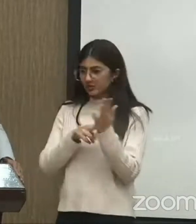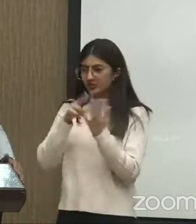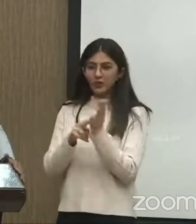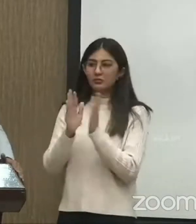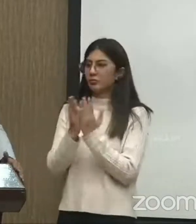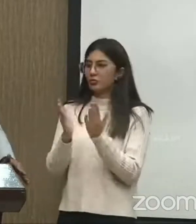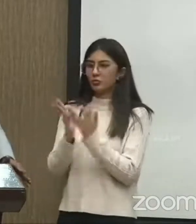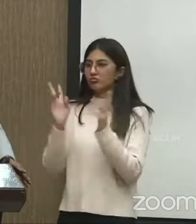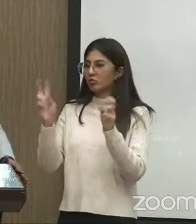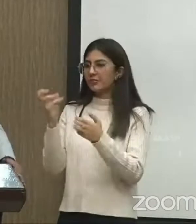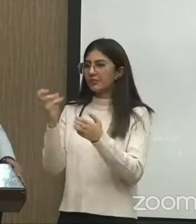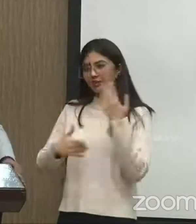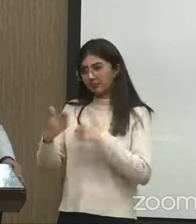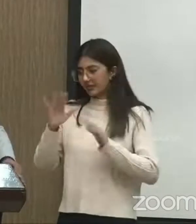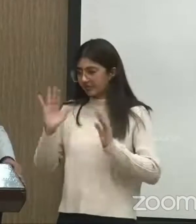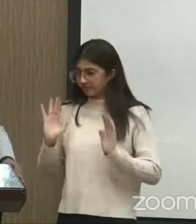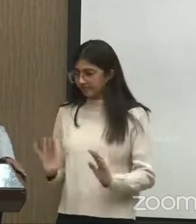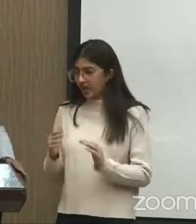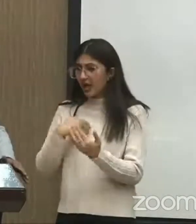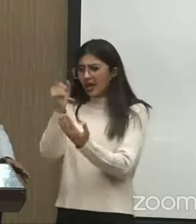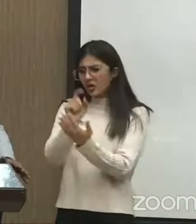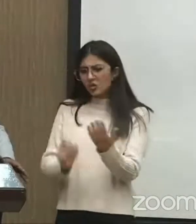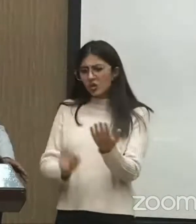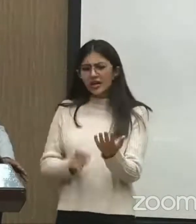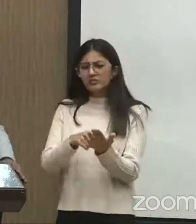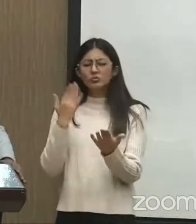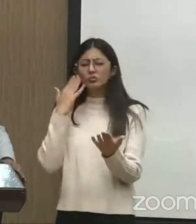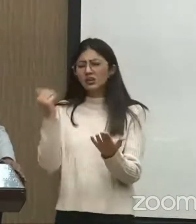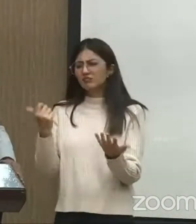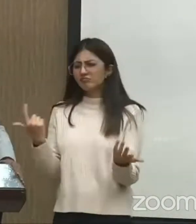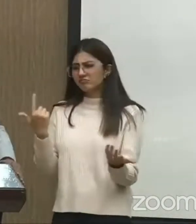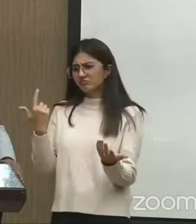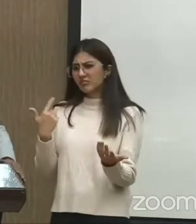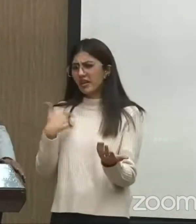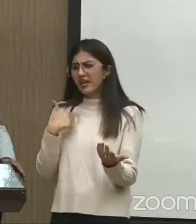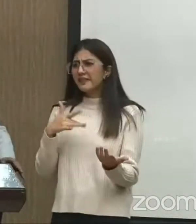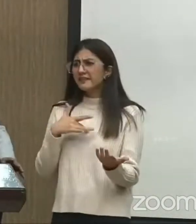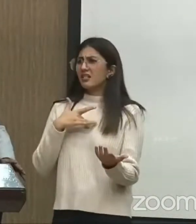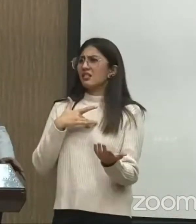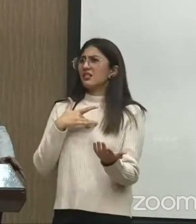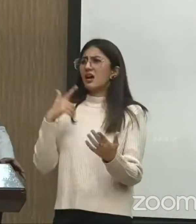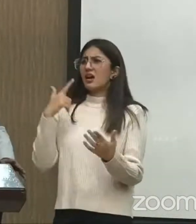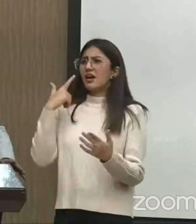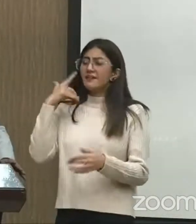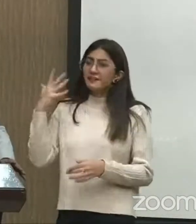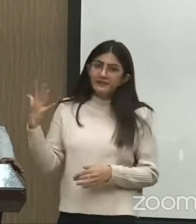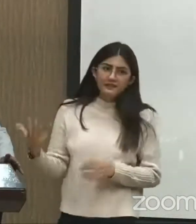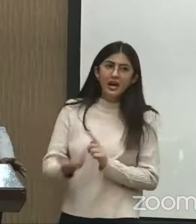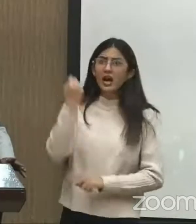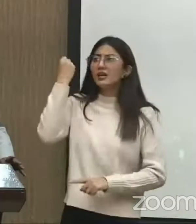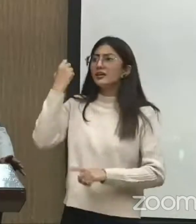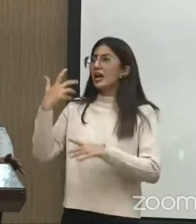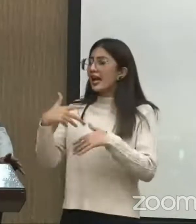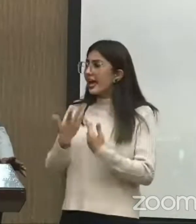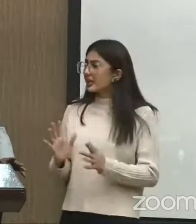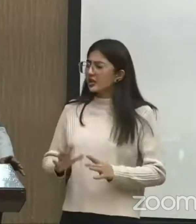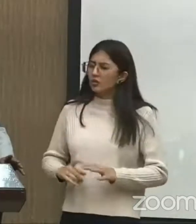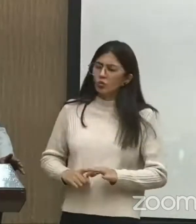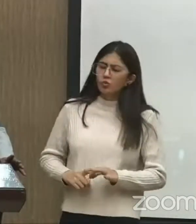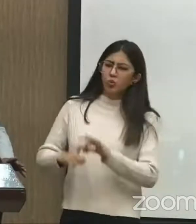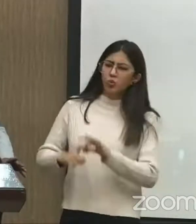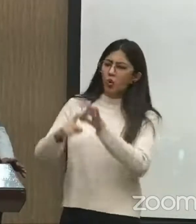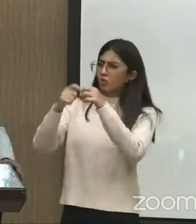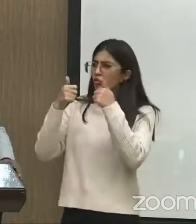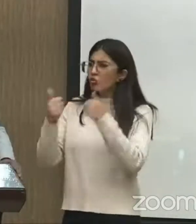And the reason I wrote this was I honestly didn't find a high quality, holistic book